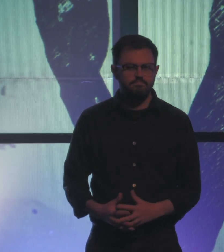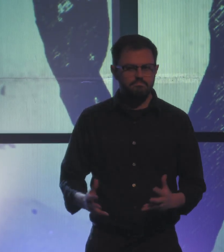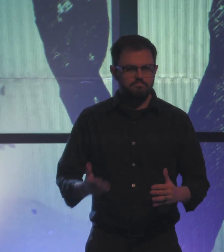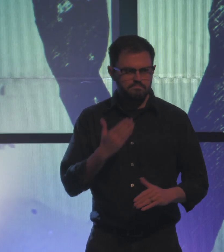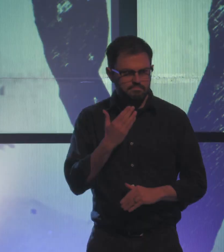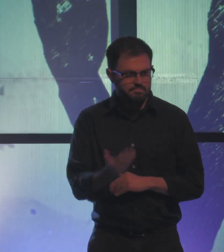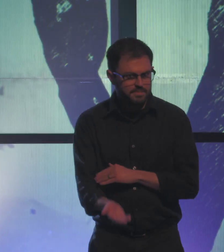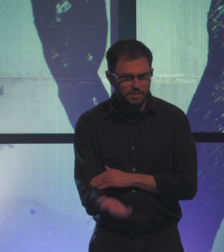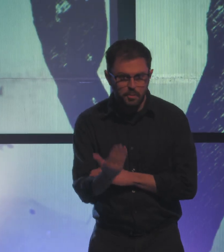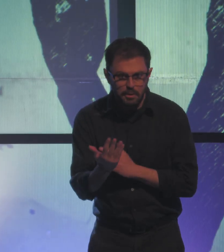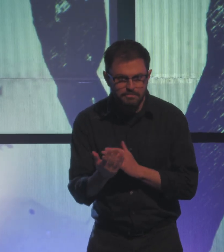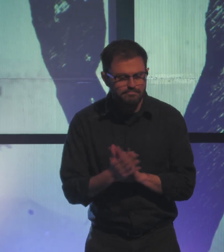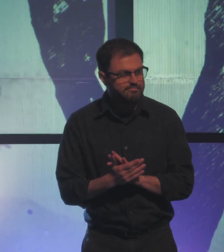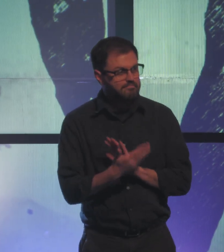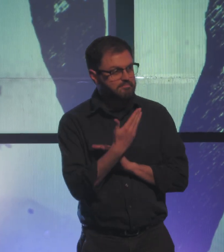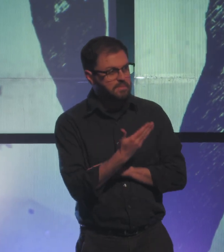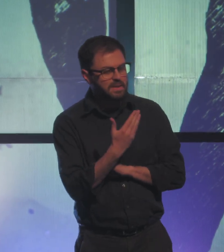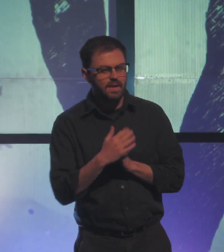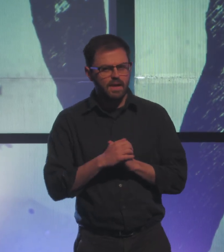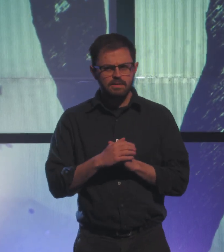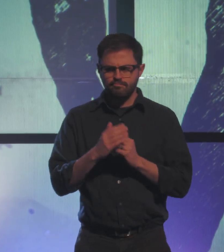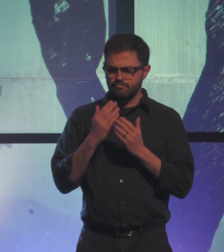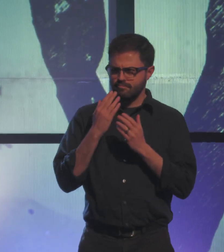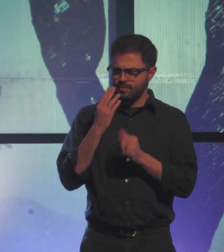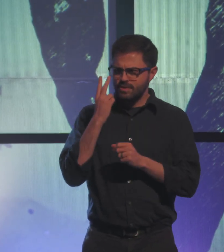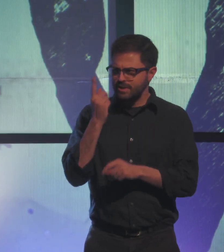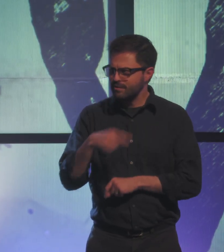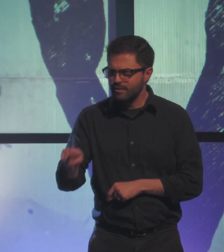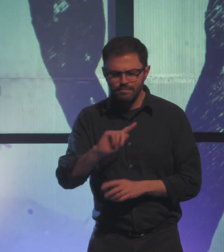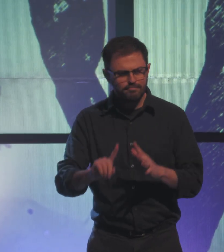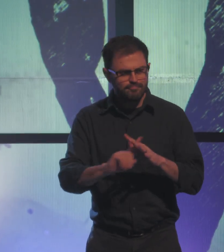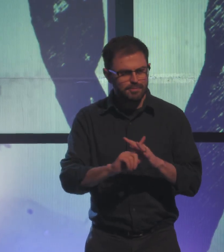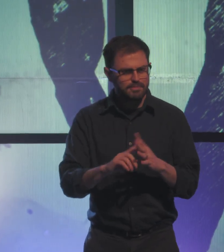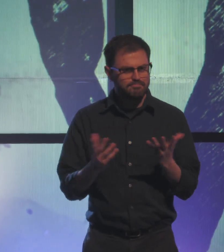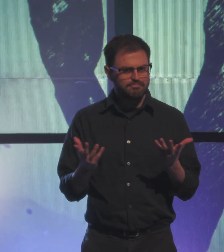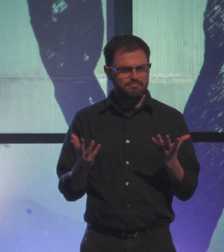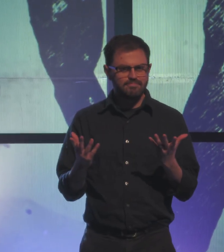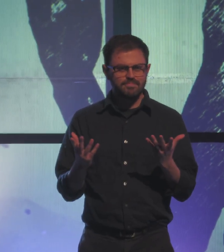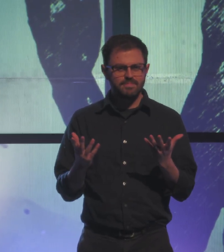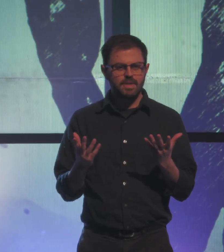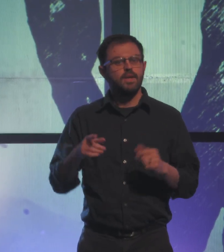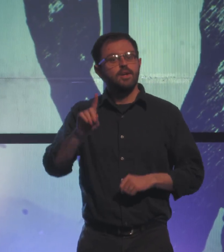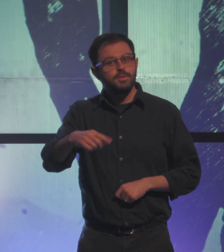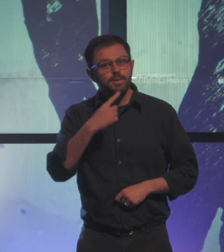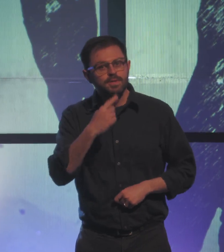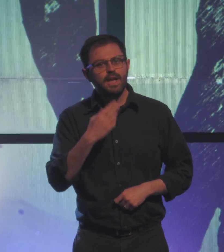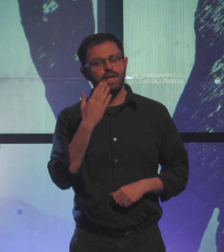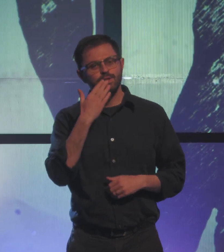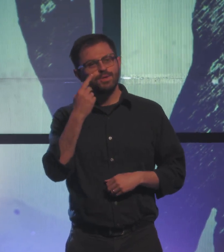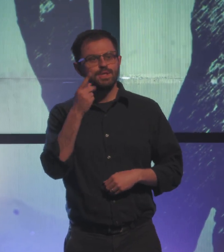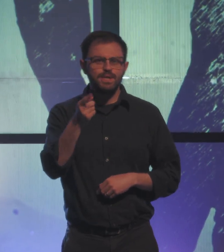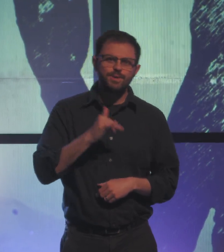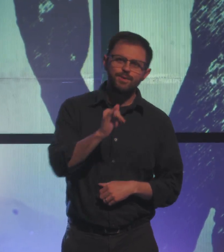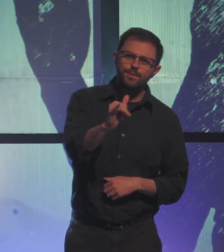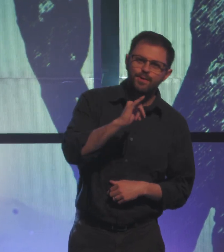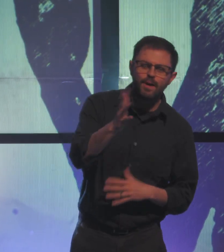Good morning. It's good to see all of you. You're supposed to say it's good to see you too.